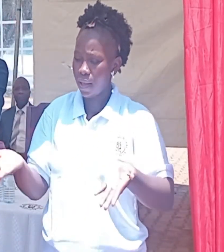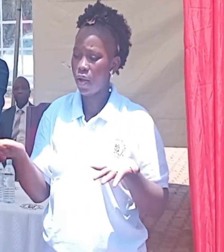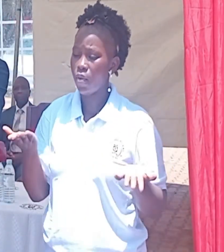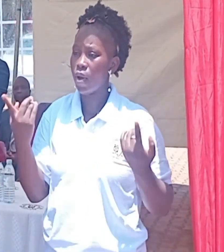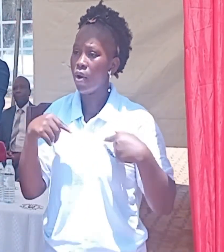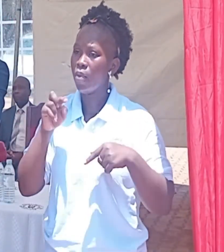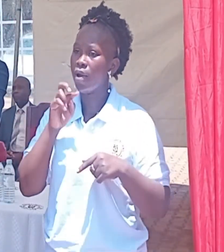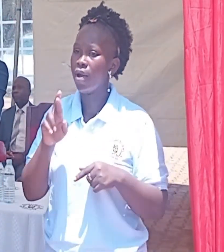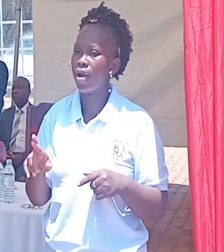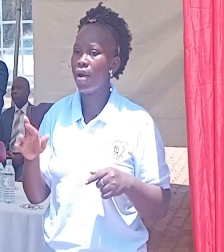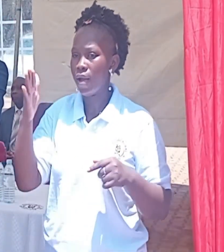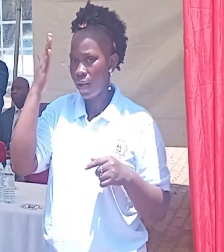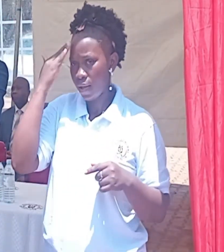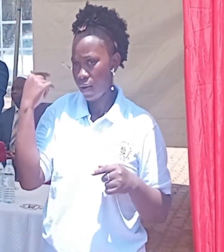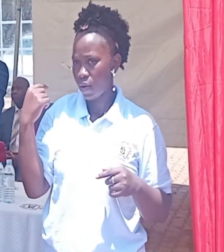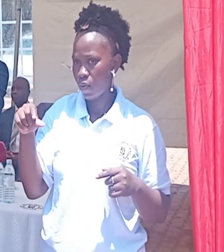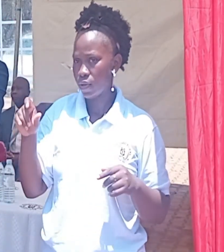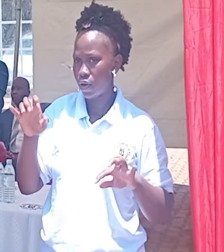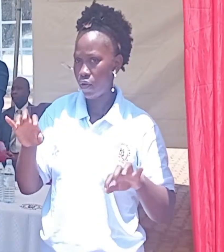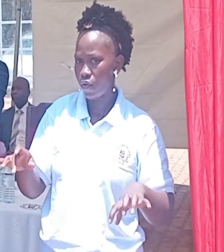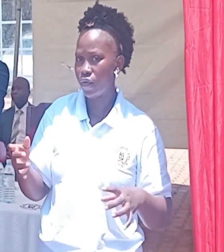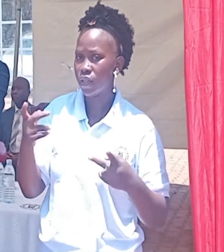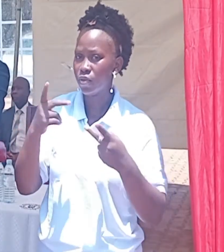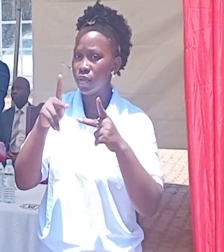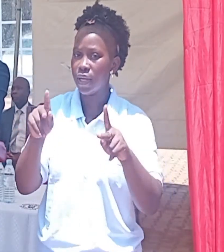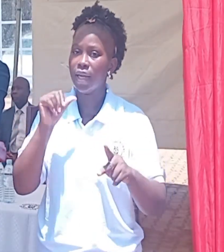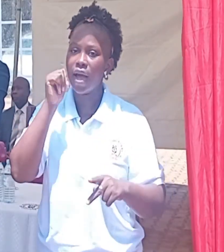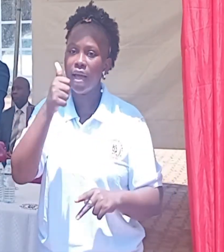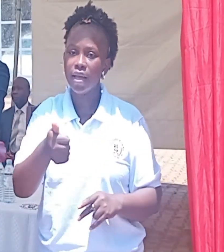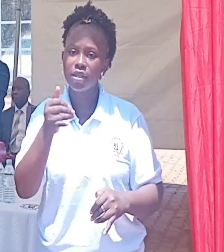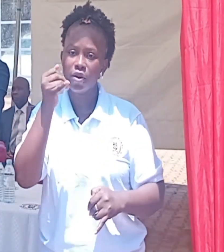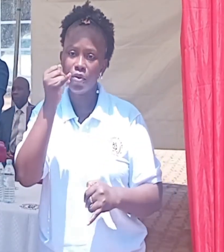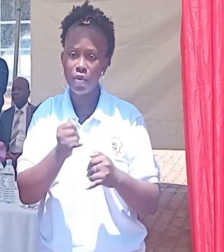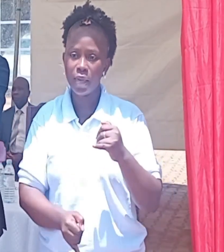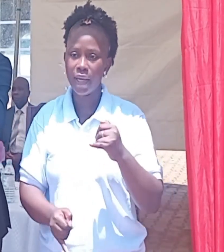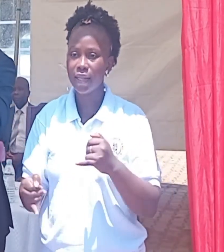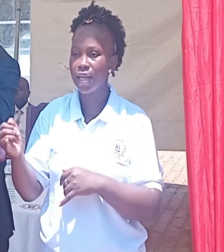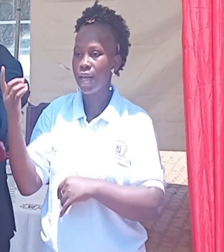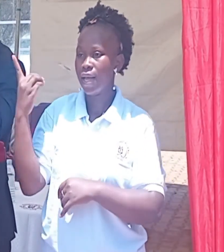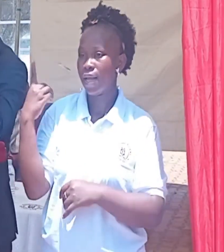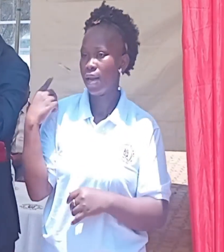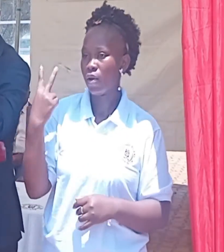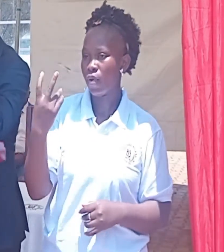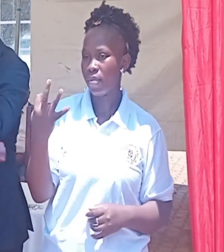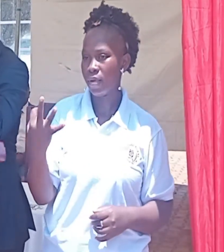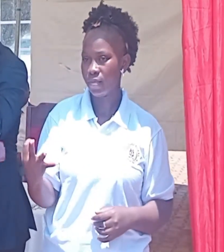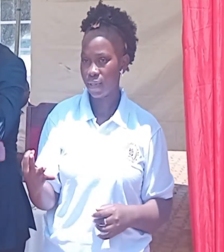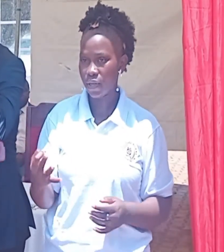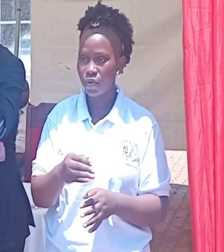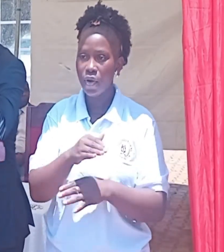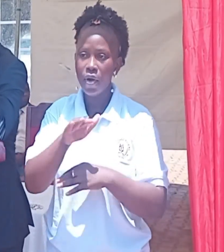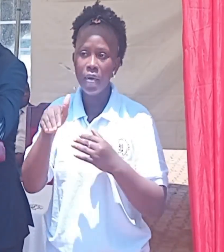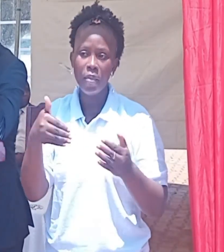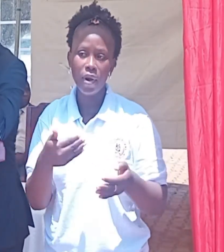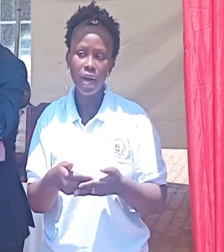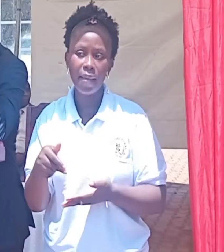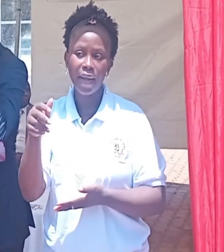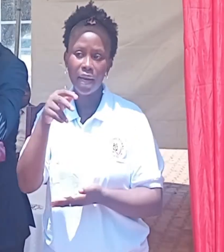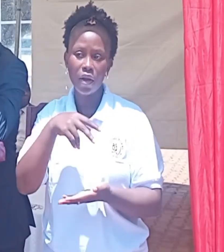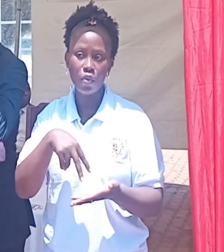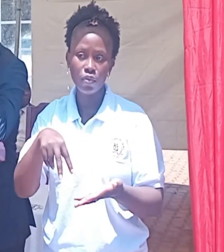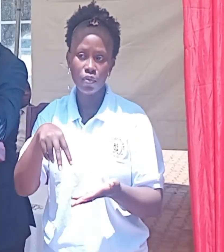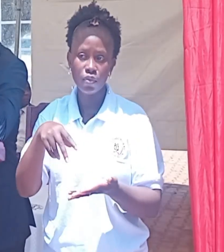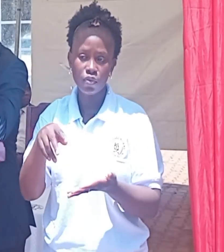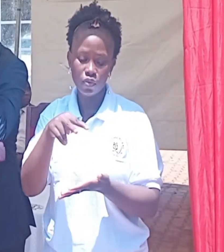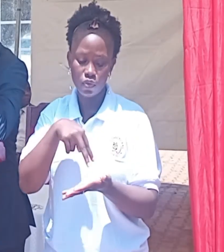wano. Tugenda kutandika olunaku lw'enkya tukomerekezeddwe ng'ennaku 23. Abo bagenda kusunsulamu ku bwa